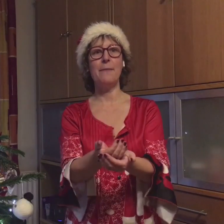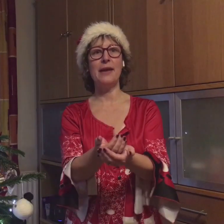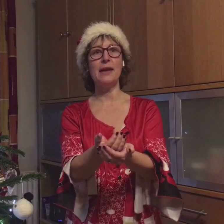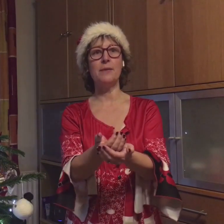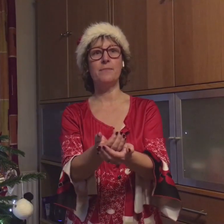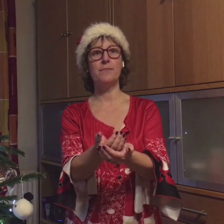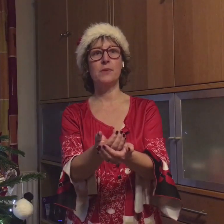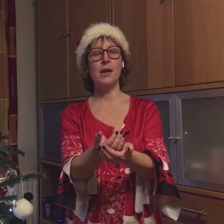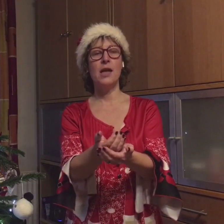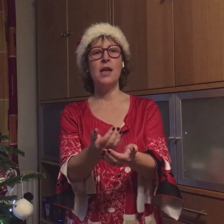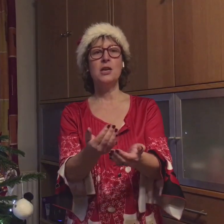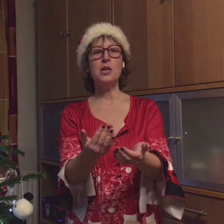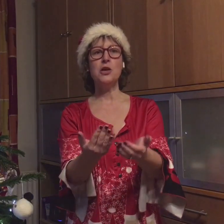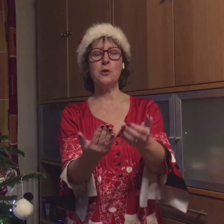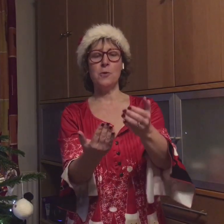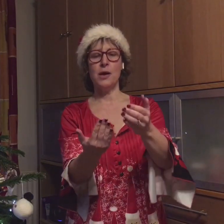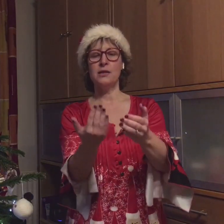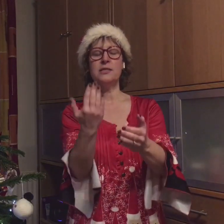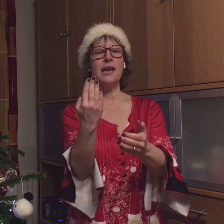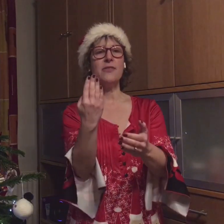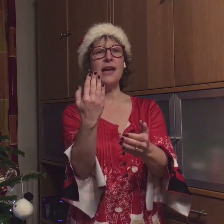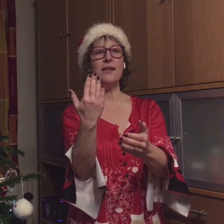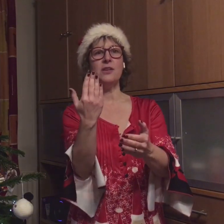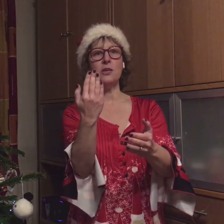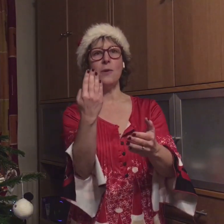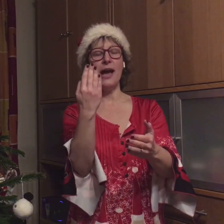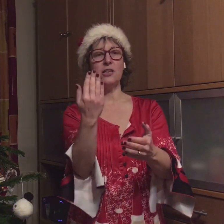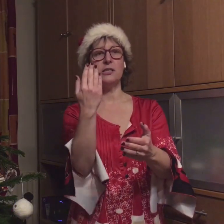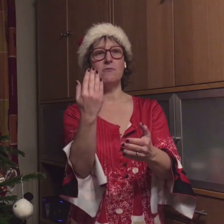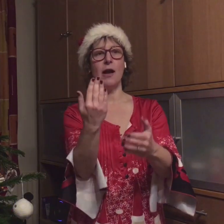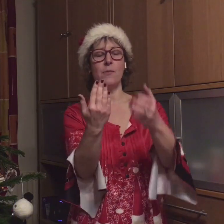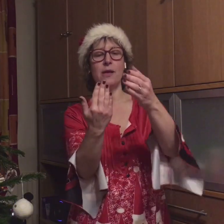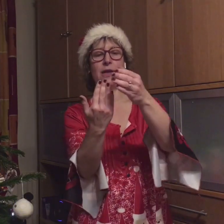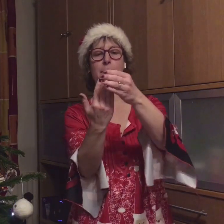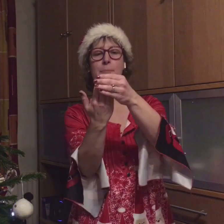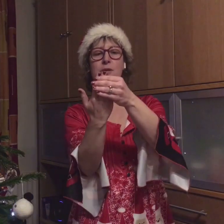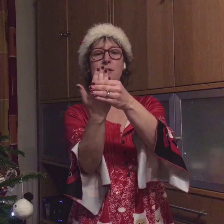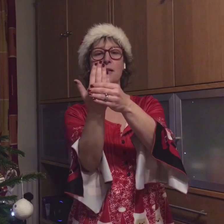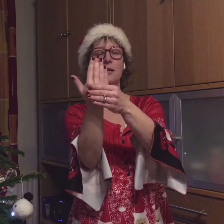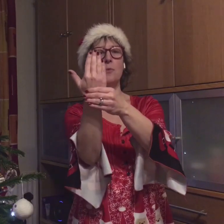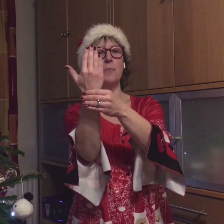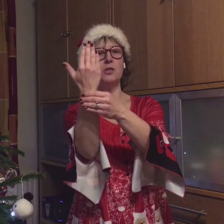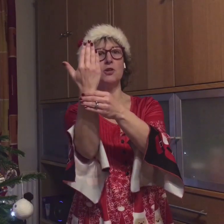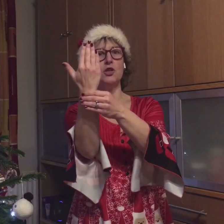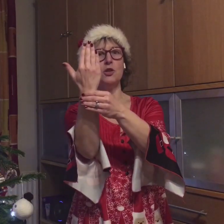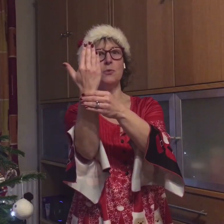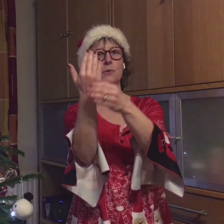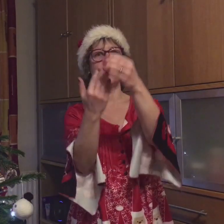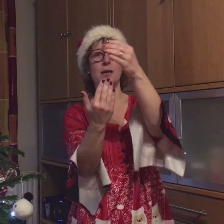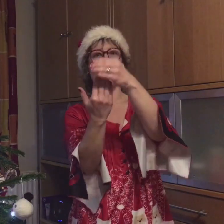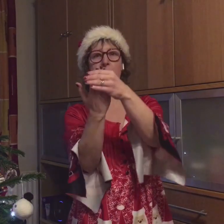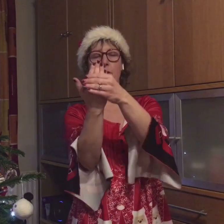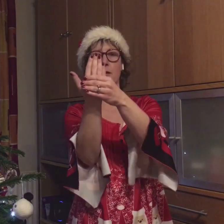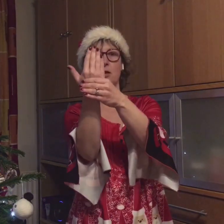Happy. New. So take the hand that you actually write with and put like you were putting on a new glove.